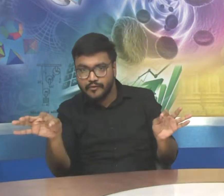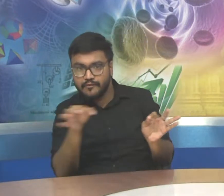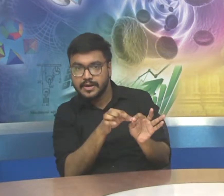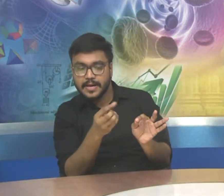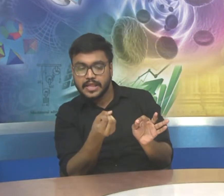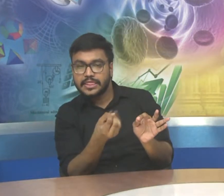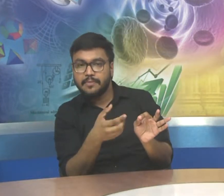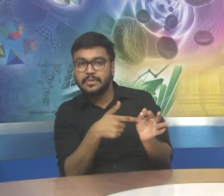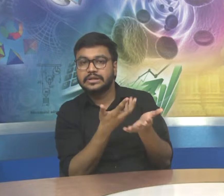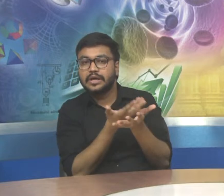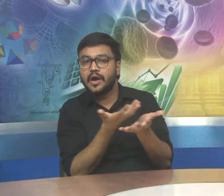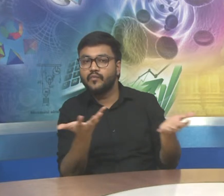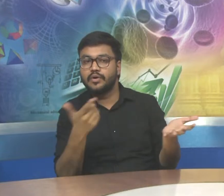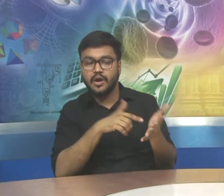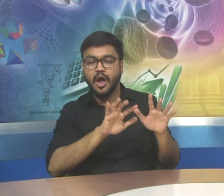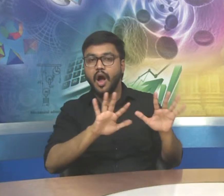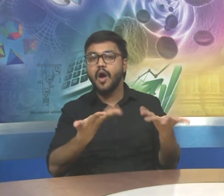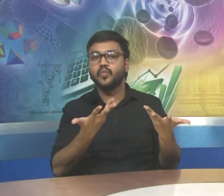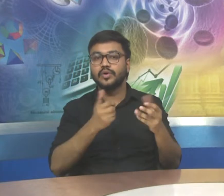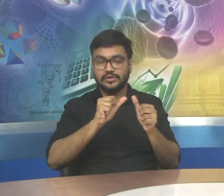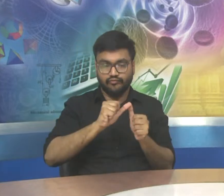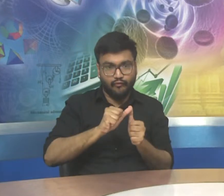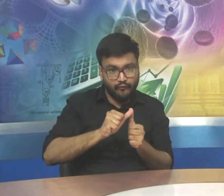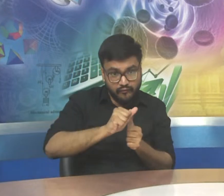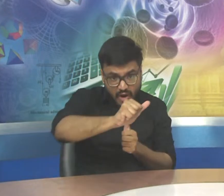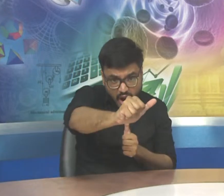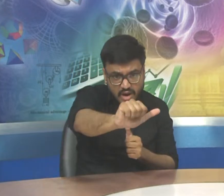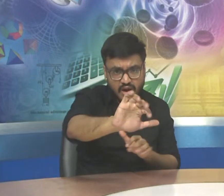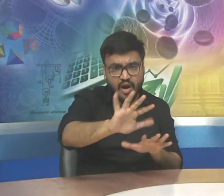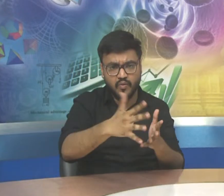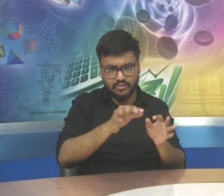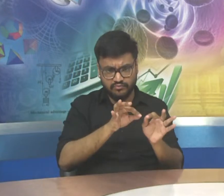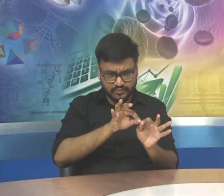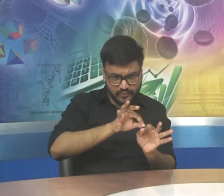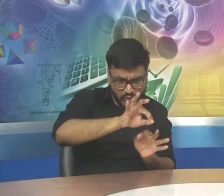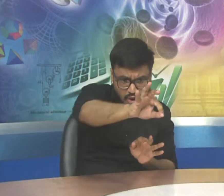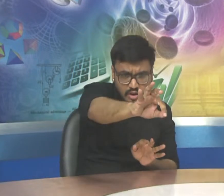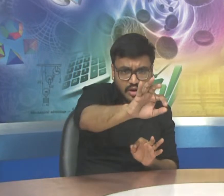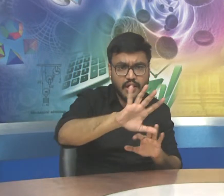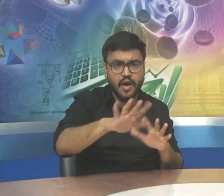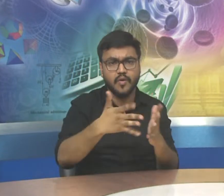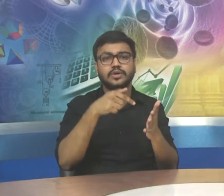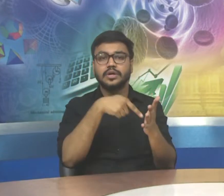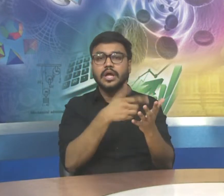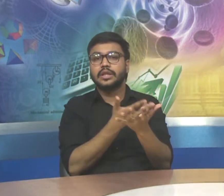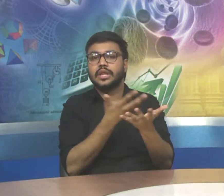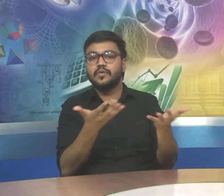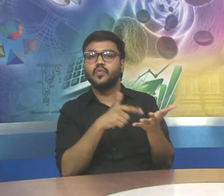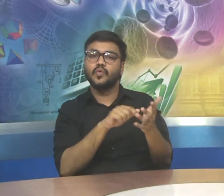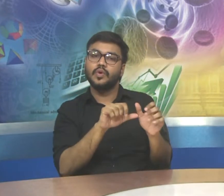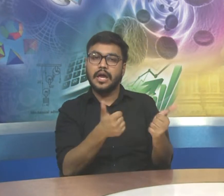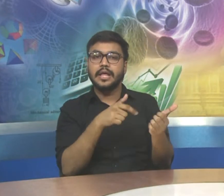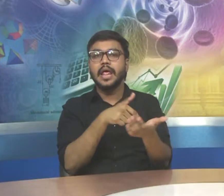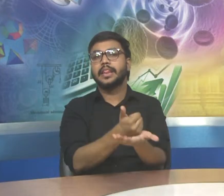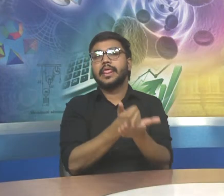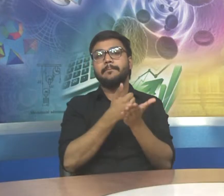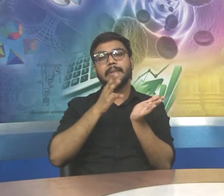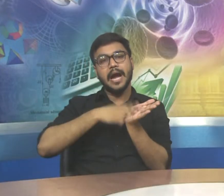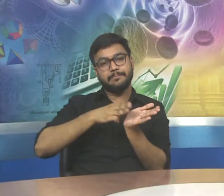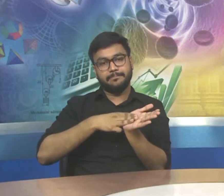In simple words, a meter is used to measure how far something is or how long something